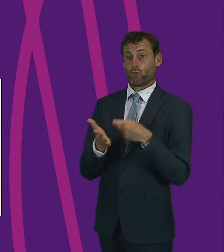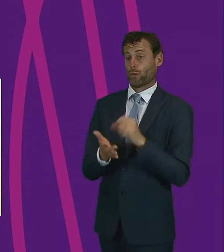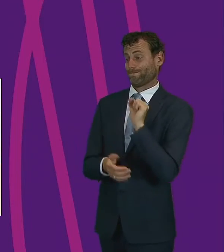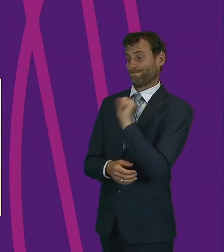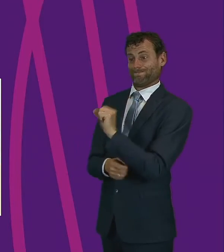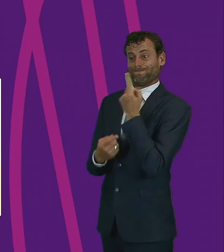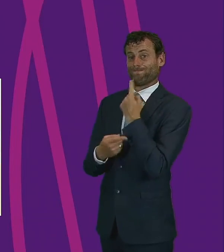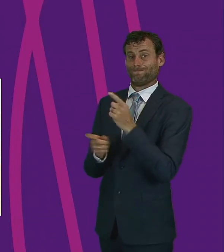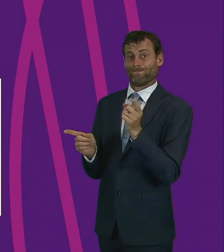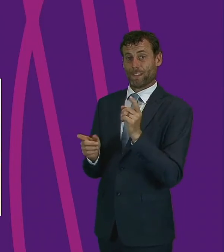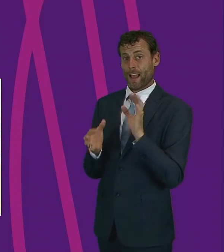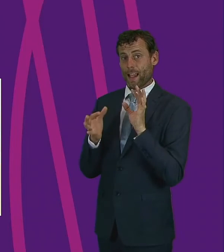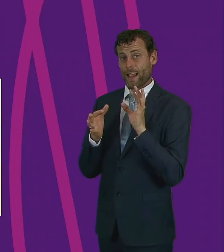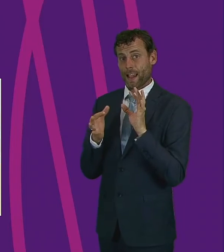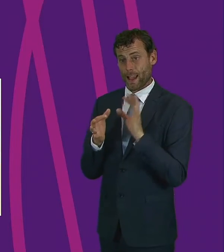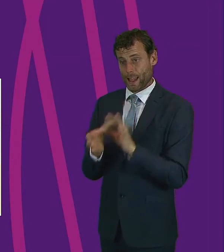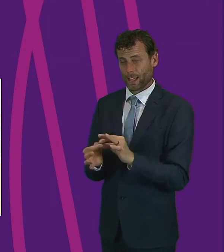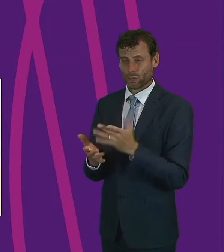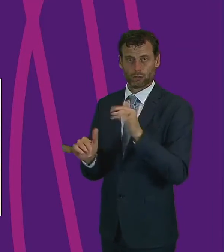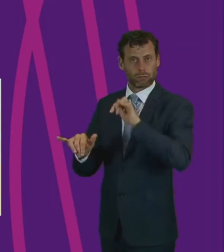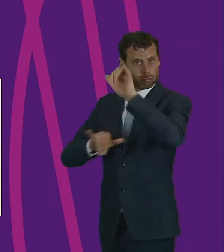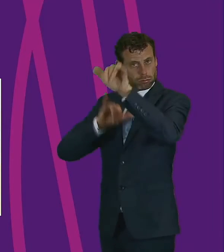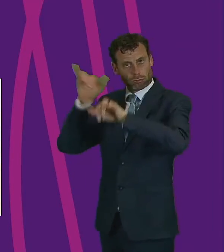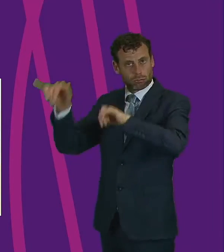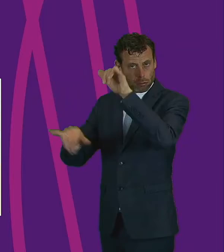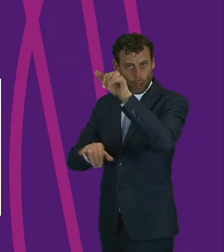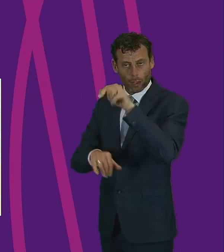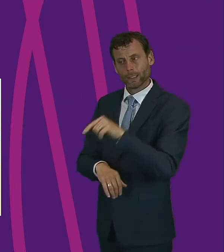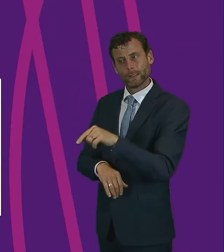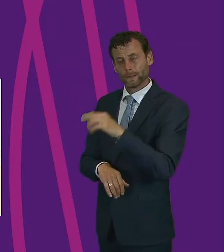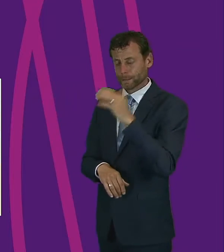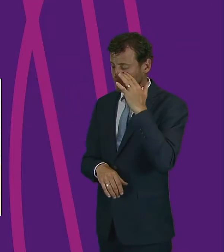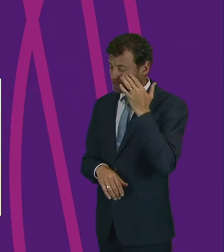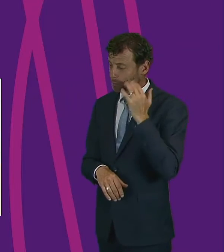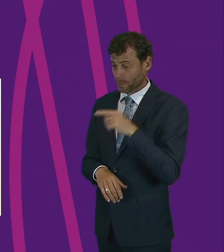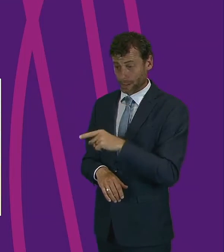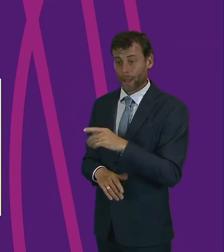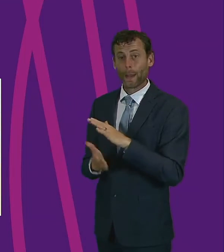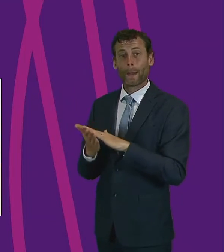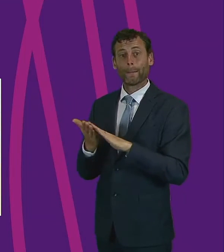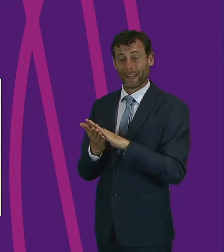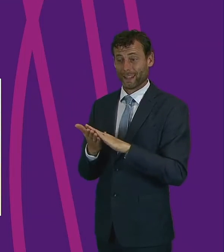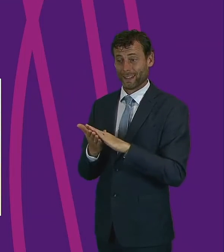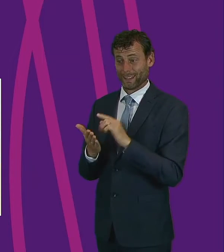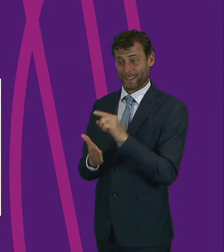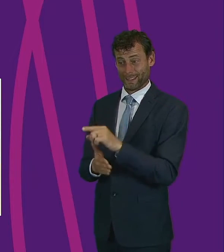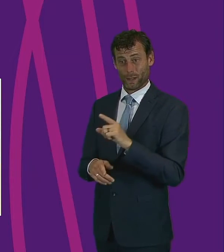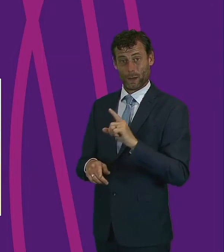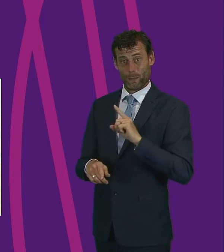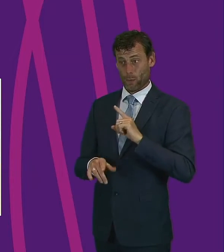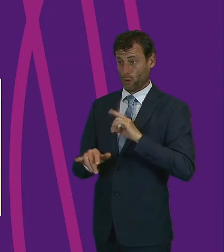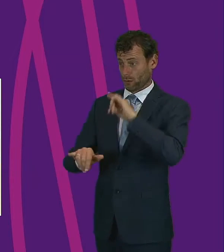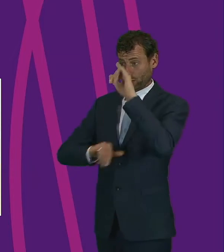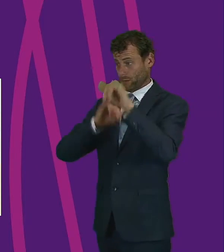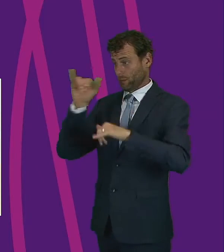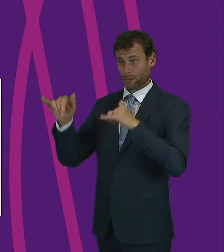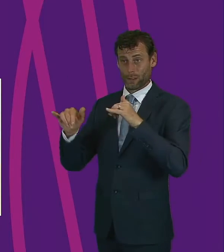with particular regards to our civil aviation sector, is a direct consequence of the collapse in the civil aviation